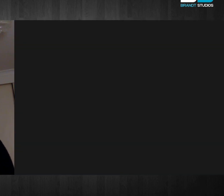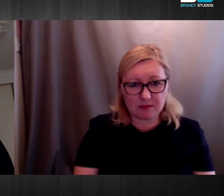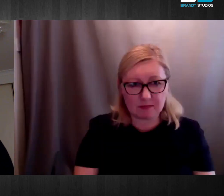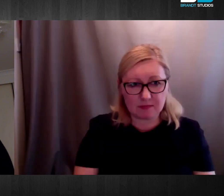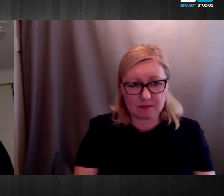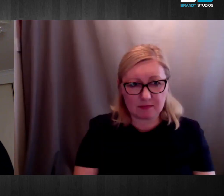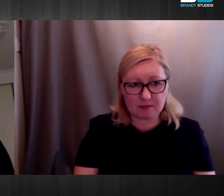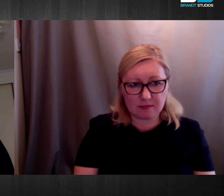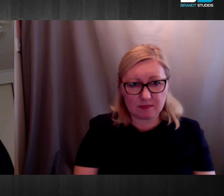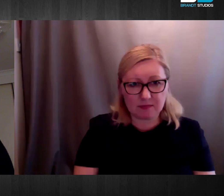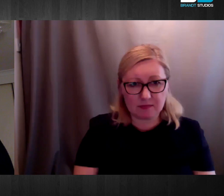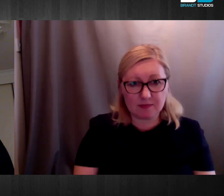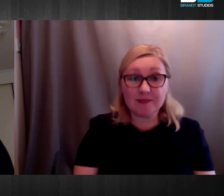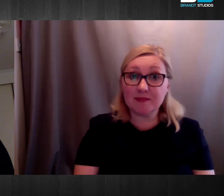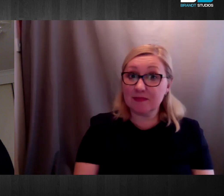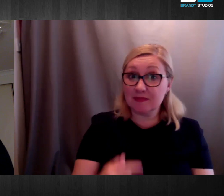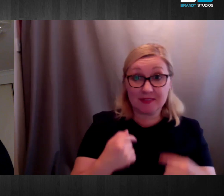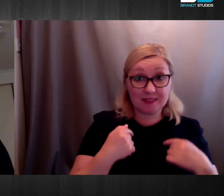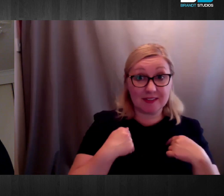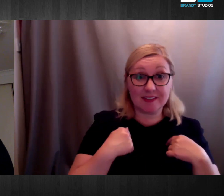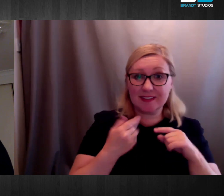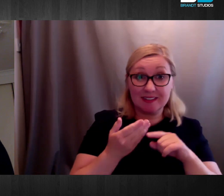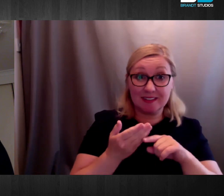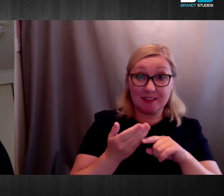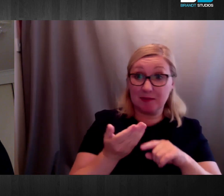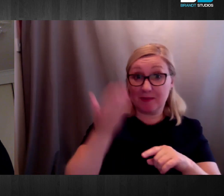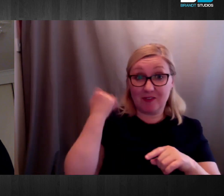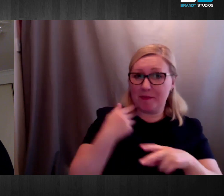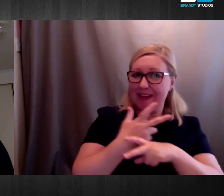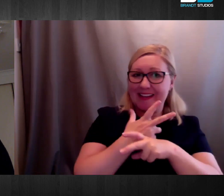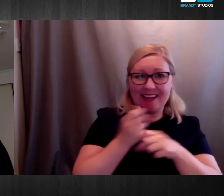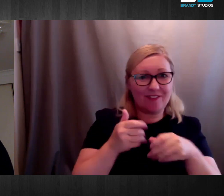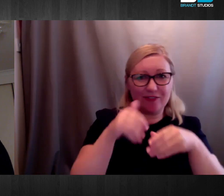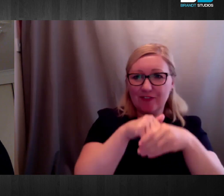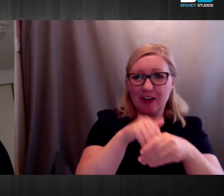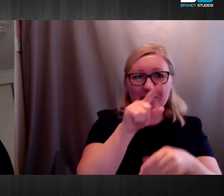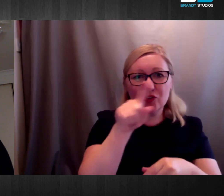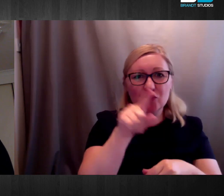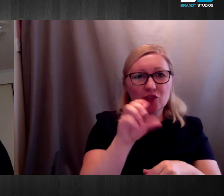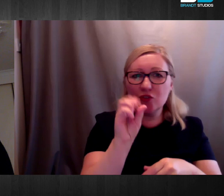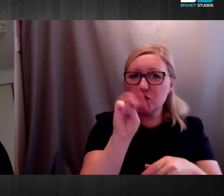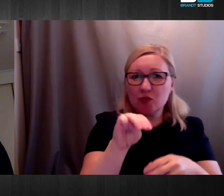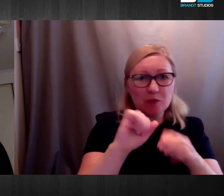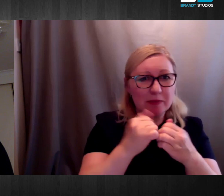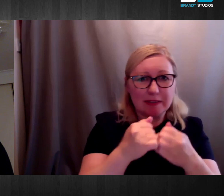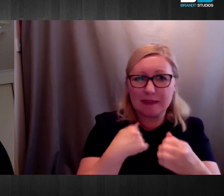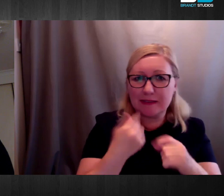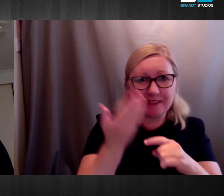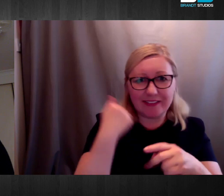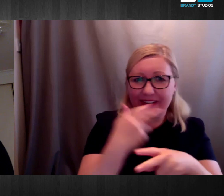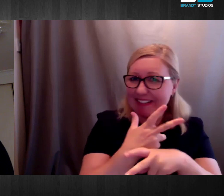Zoom meeting before. I'd taken part in a few teleconferences, but this was a whole new learning experience for